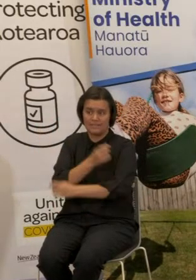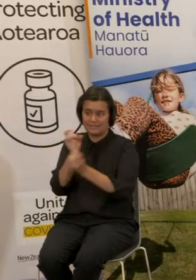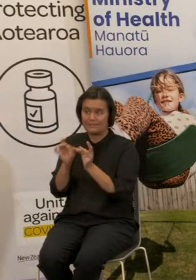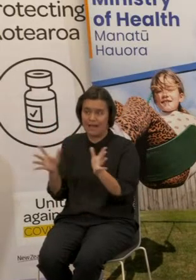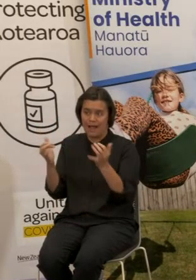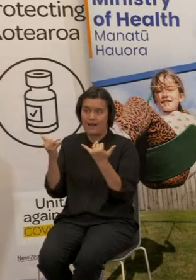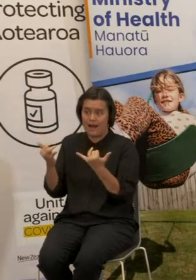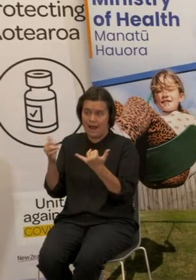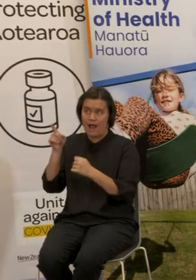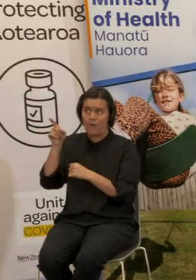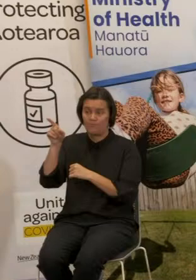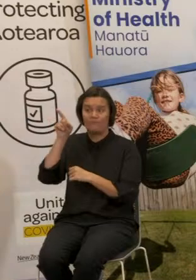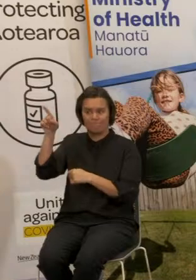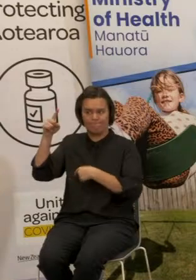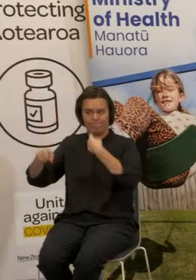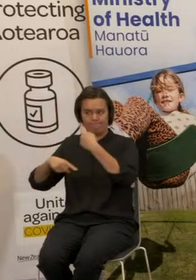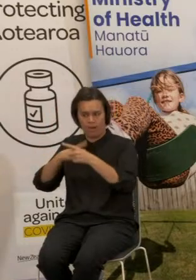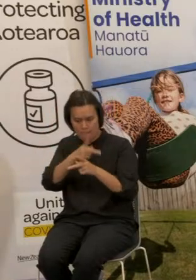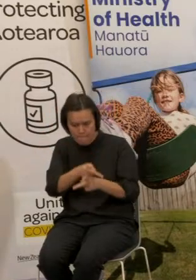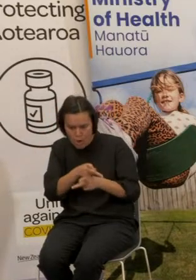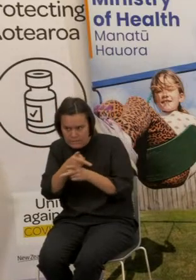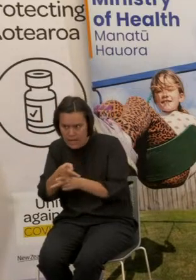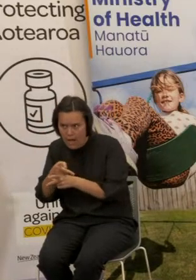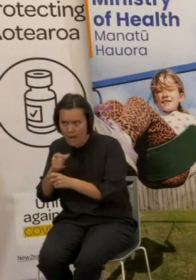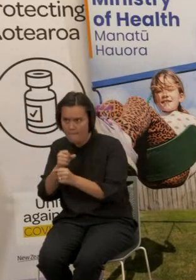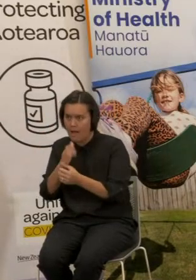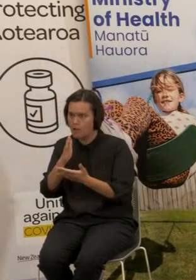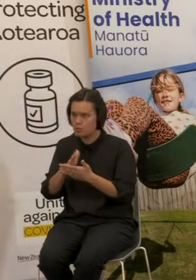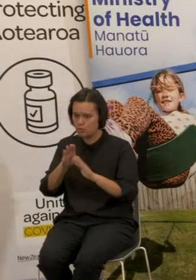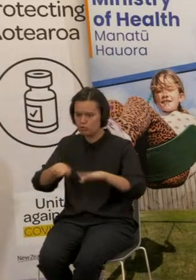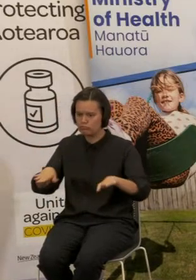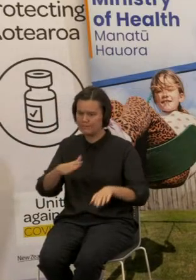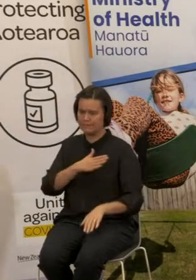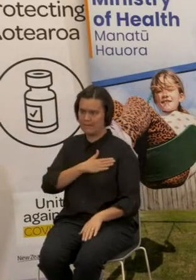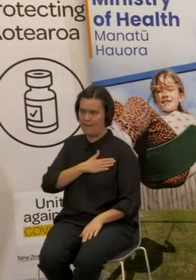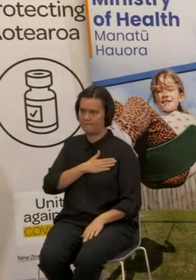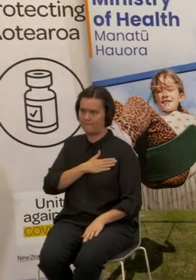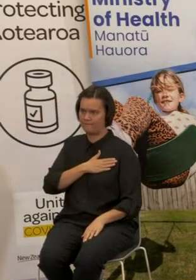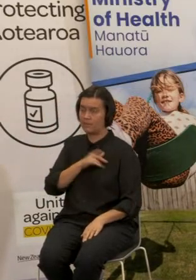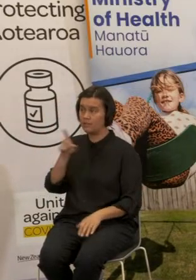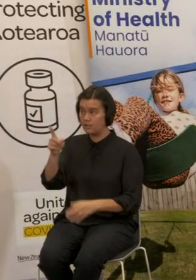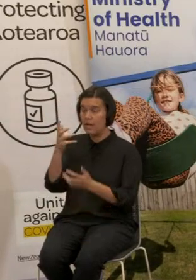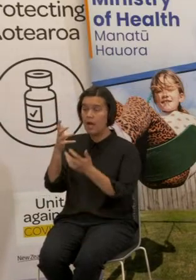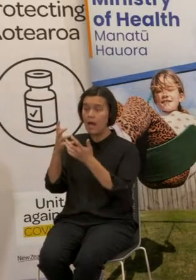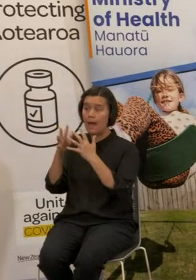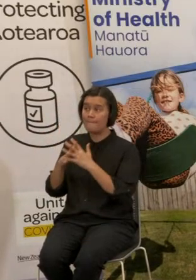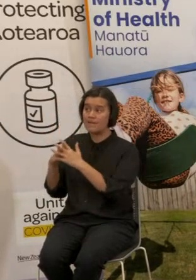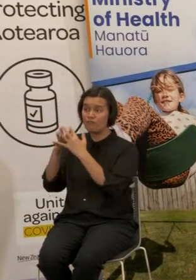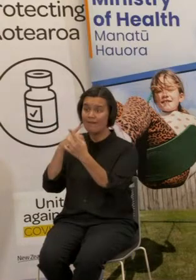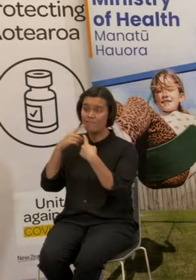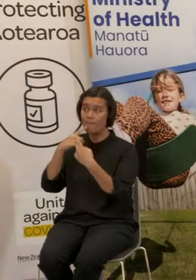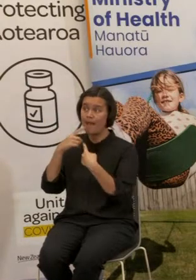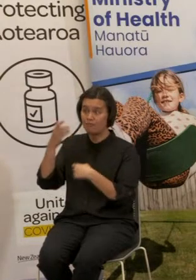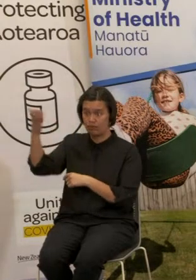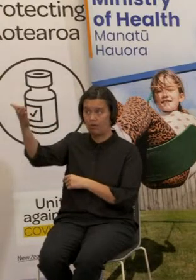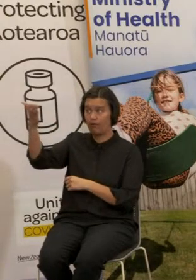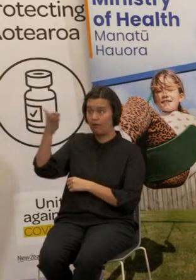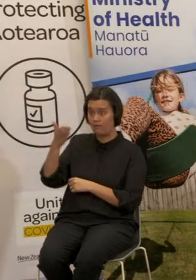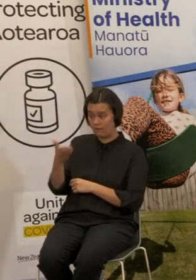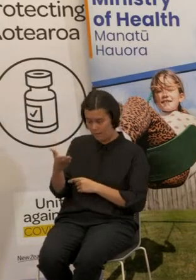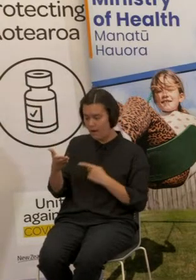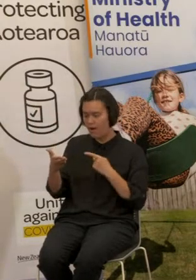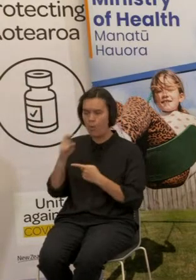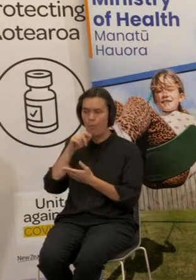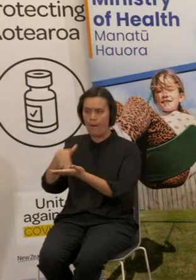into monitoring both safety and effectiveness. I am keen that we see the early American data to reassure ourselves that the vaccine for this age